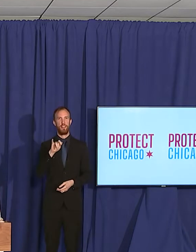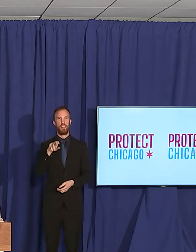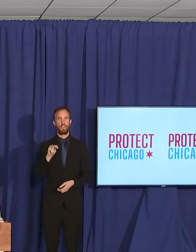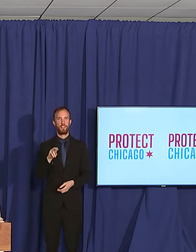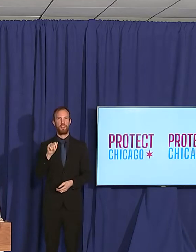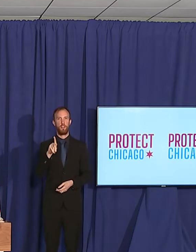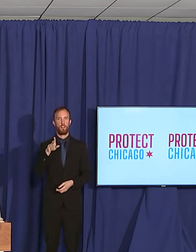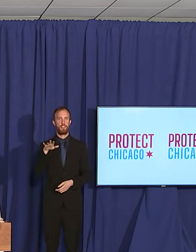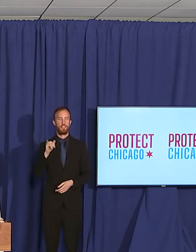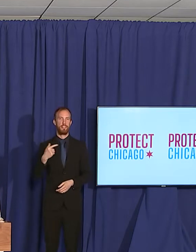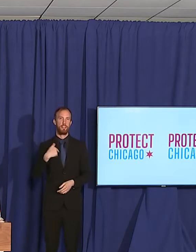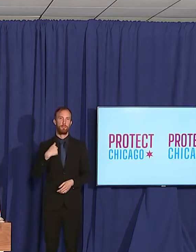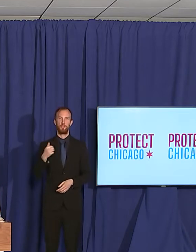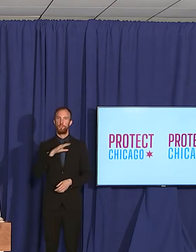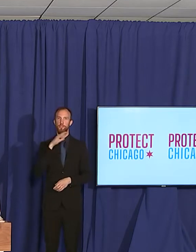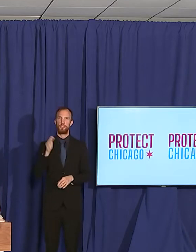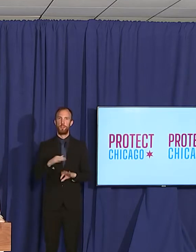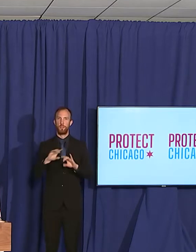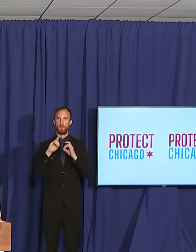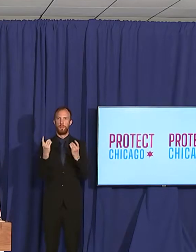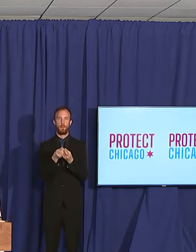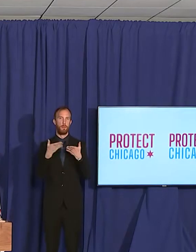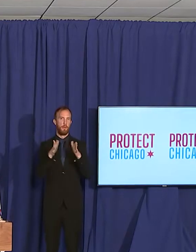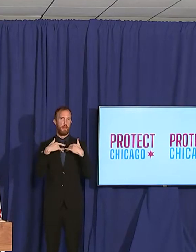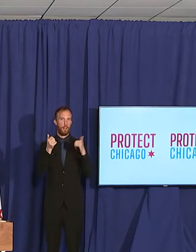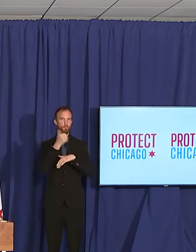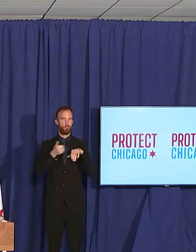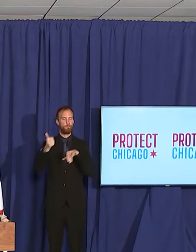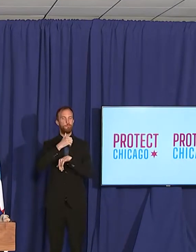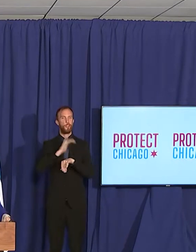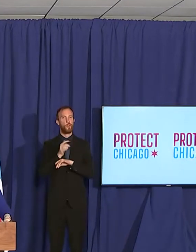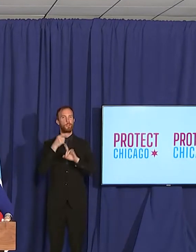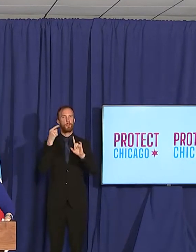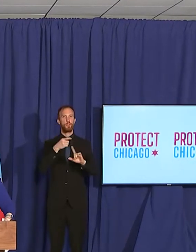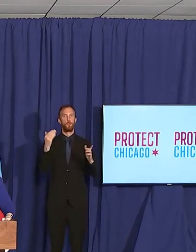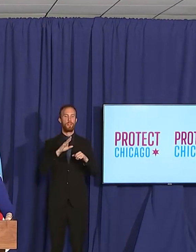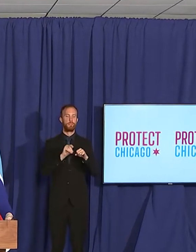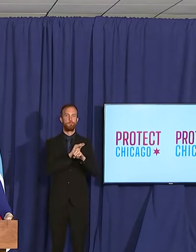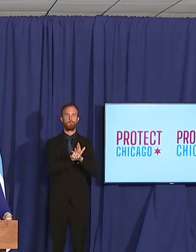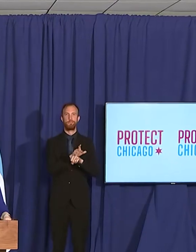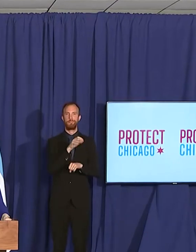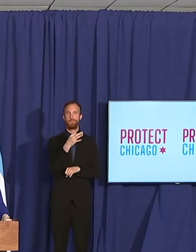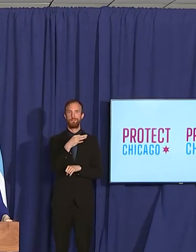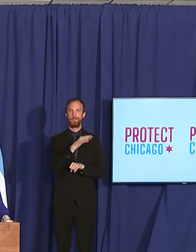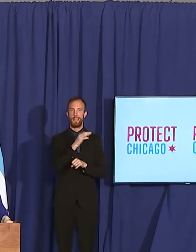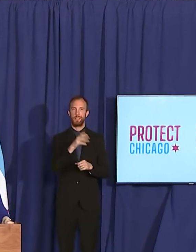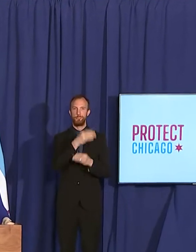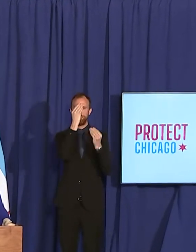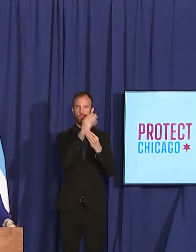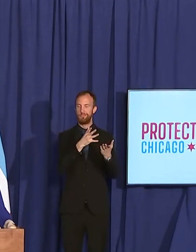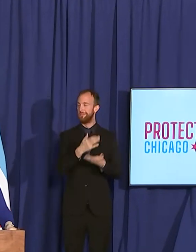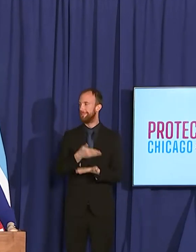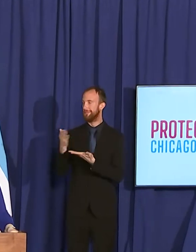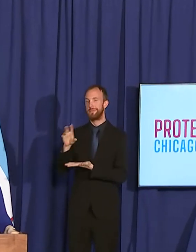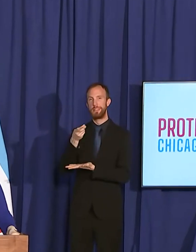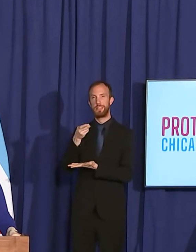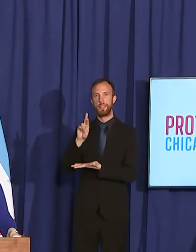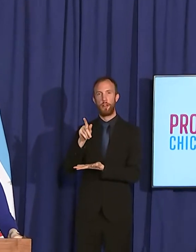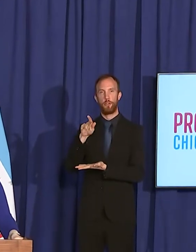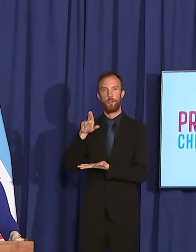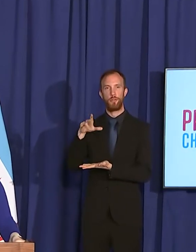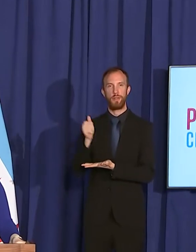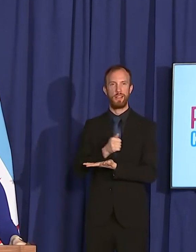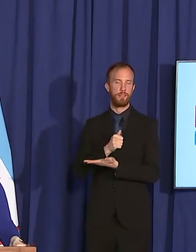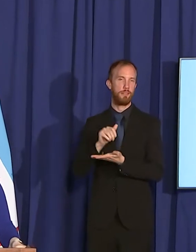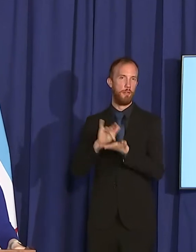Public Health. Our goal today is to give you a COVID-19 update. I'm joined by Dr. Geraldine Luna, Medical Director at the Chicago Department of